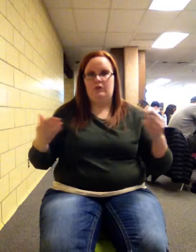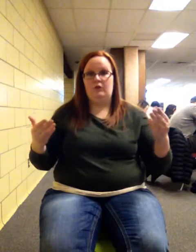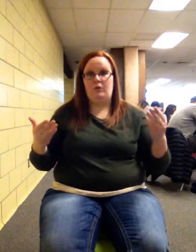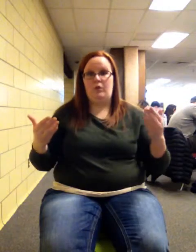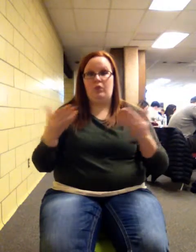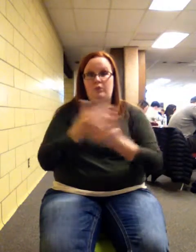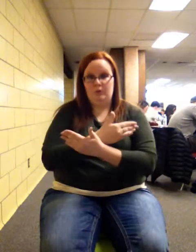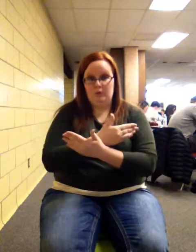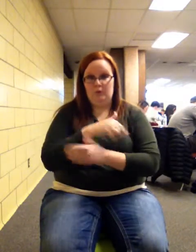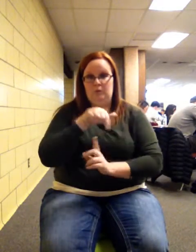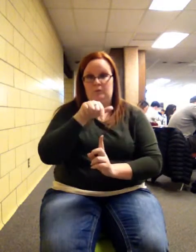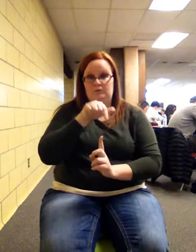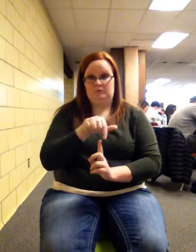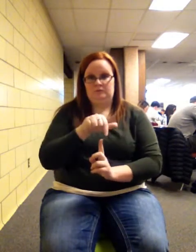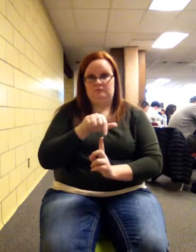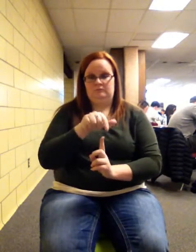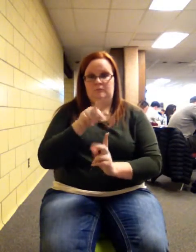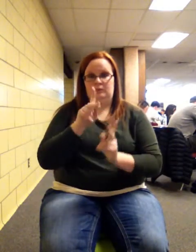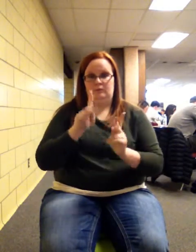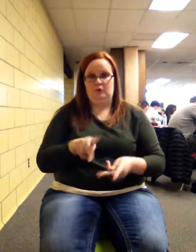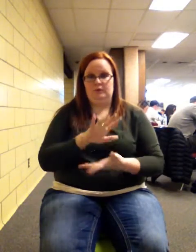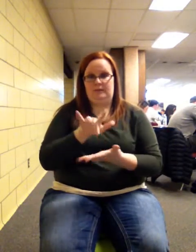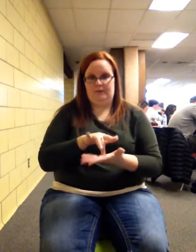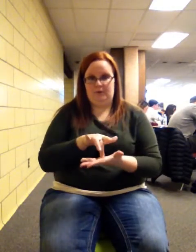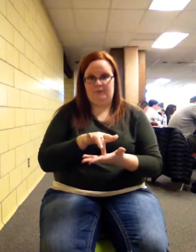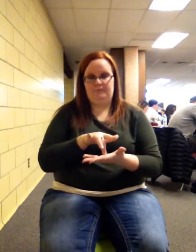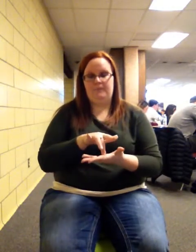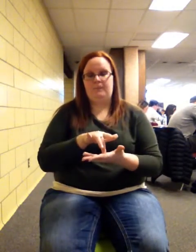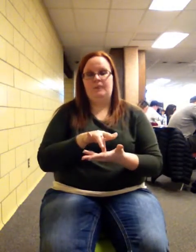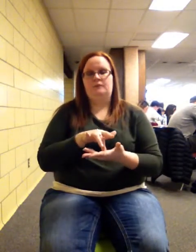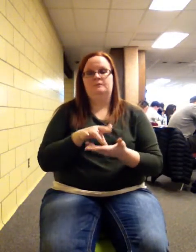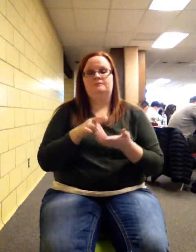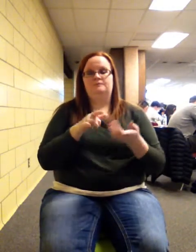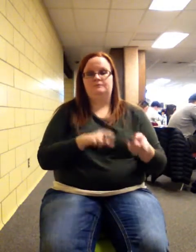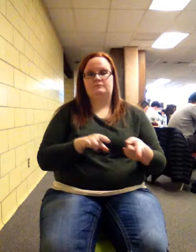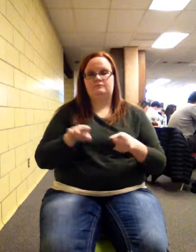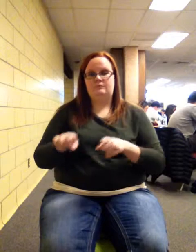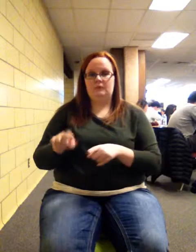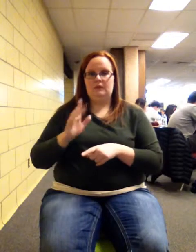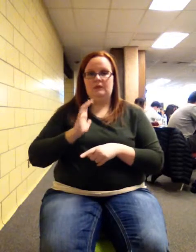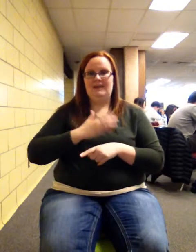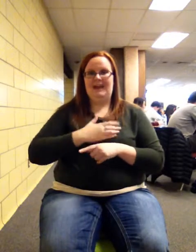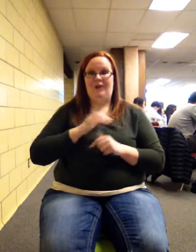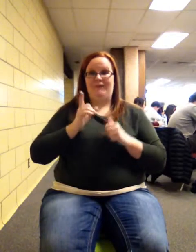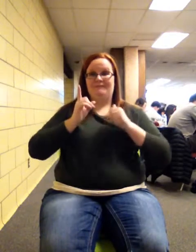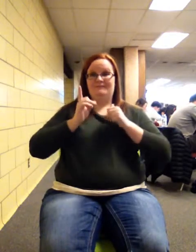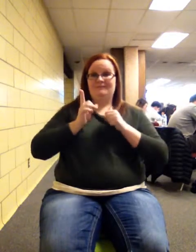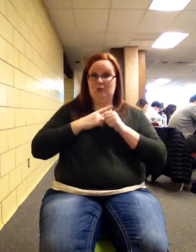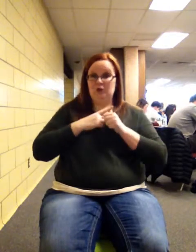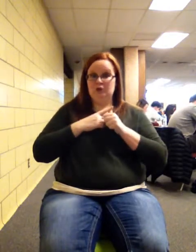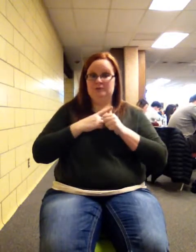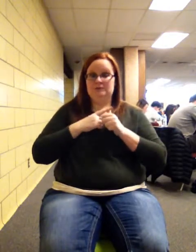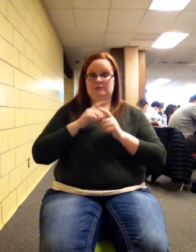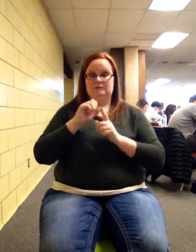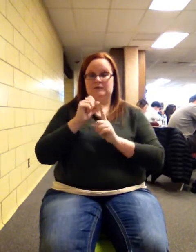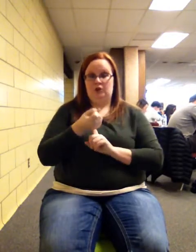Now here's what's happening. In our first scenario, when the saver just went